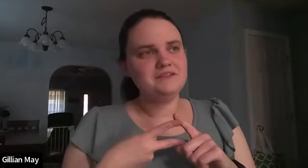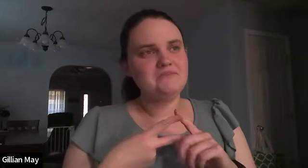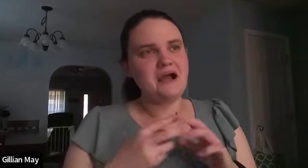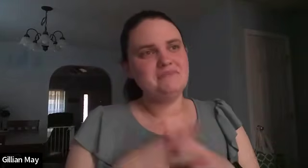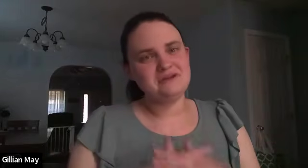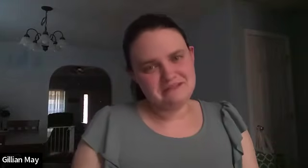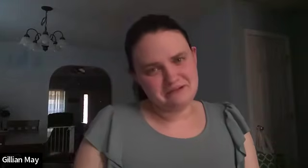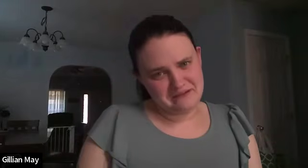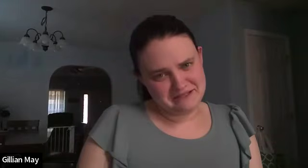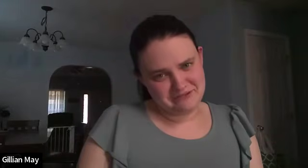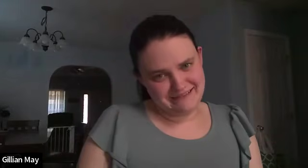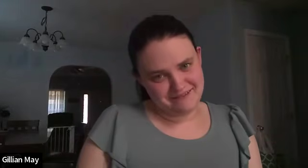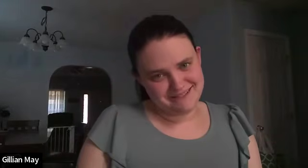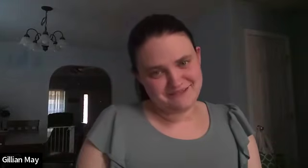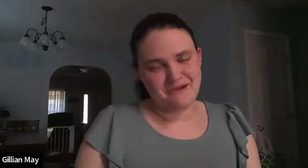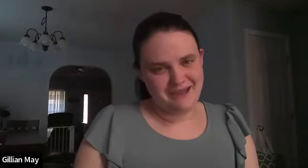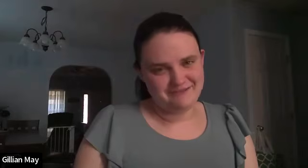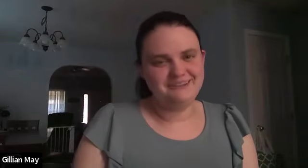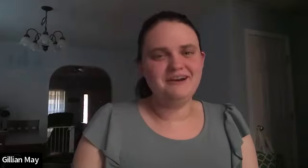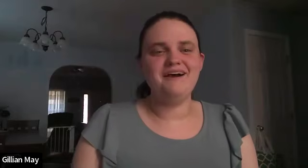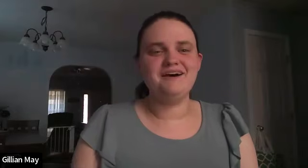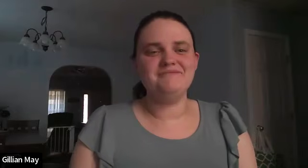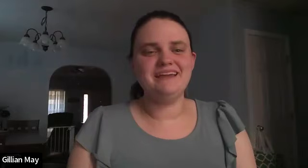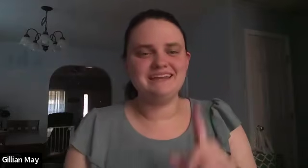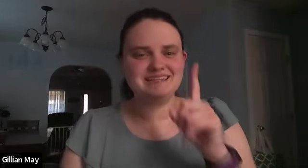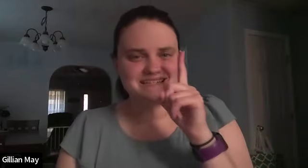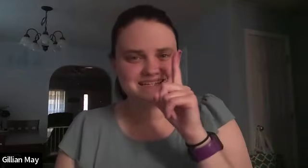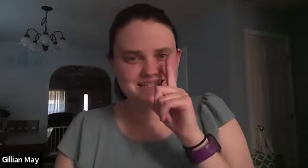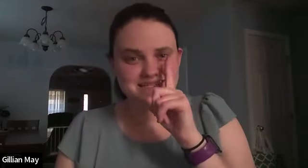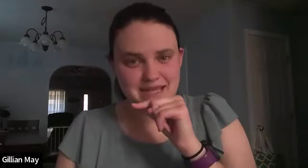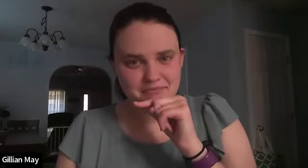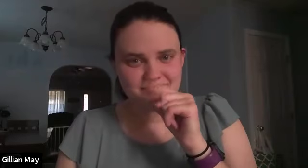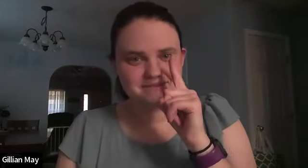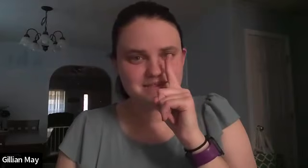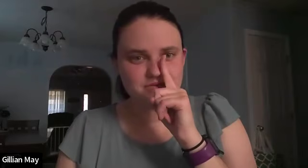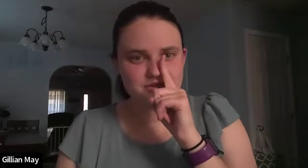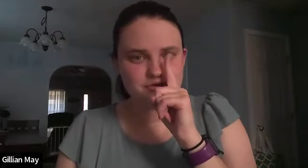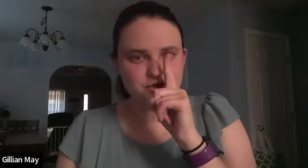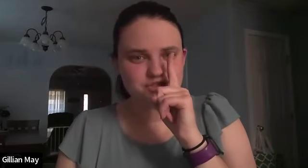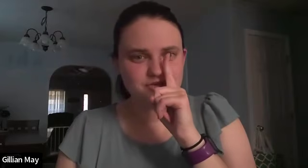of them I personally don't think is really nice. Okay. It is step. So you brush your